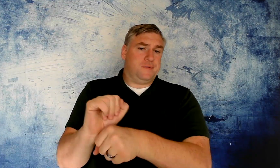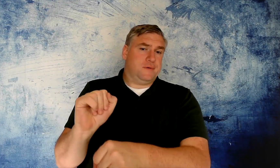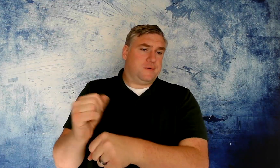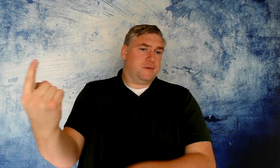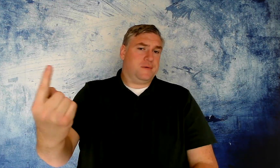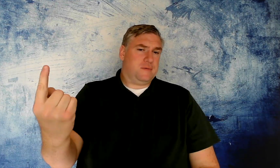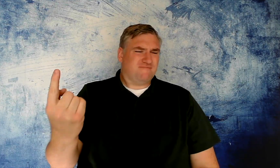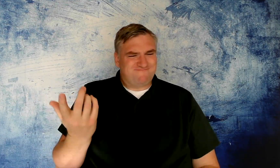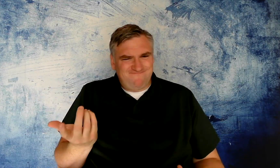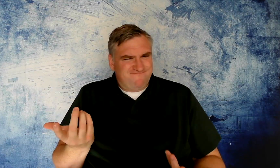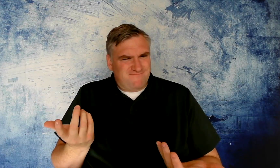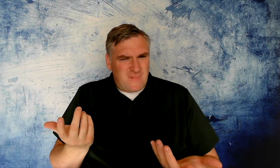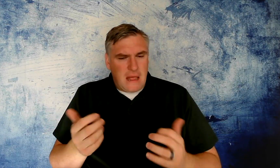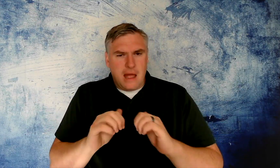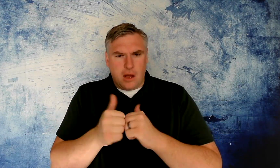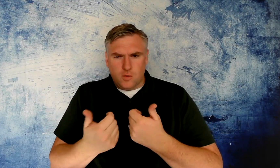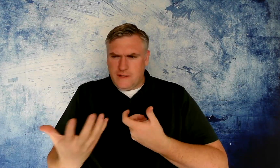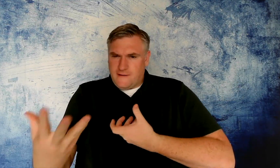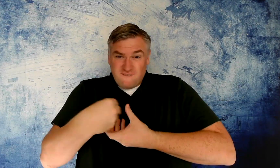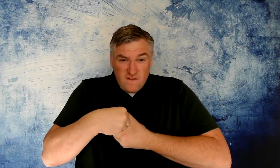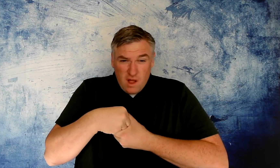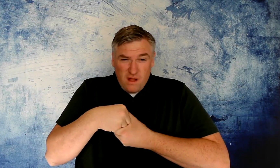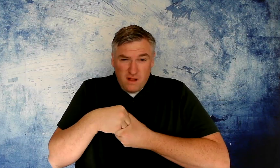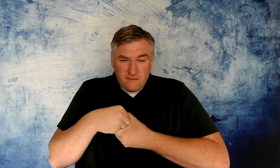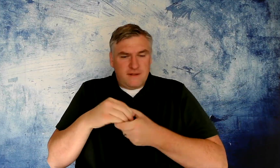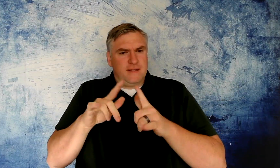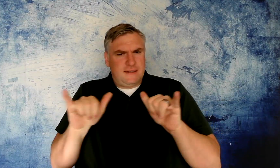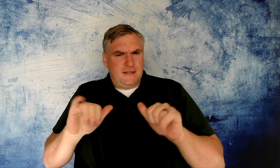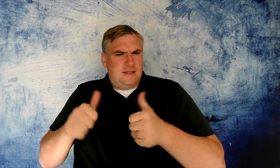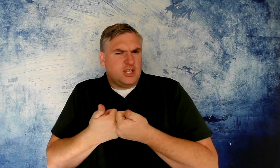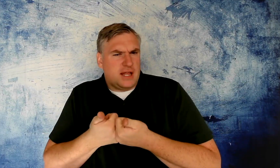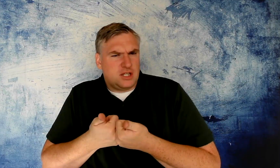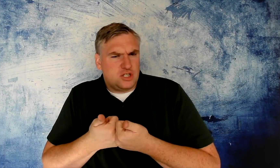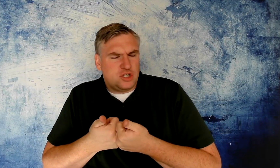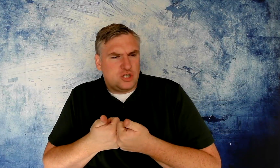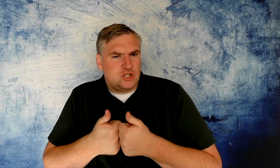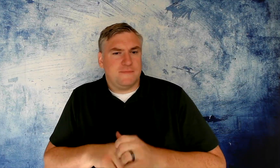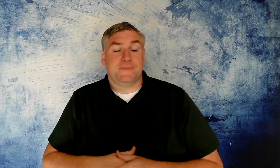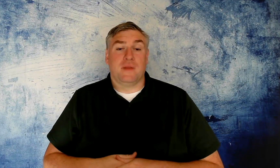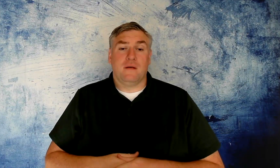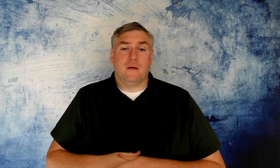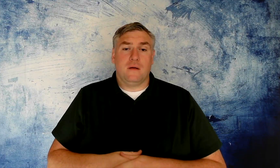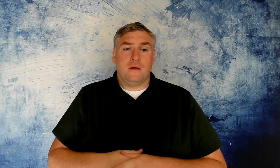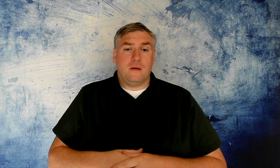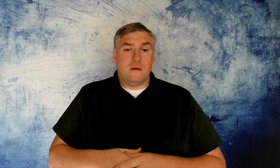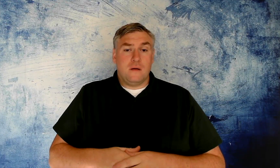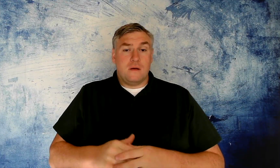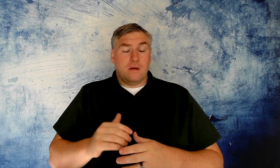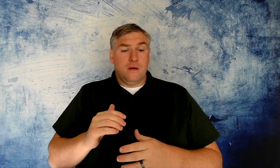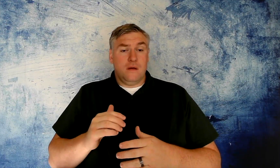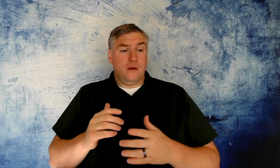them? Without being like, well, work by yourself. How do we involve them, but at the same time challenge them?